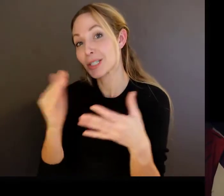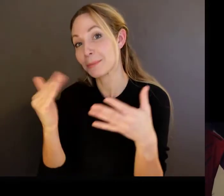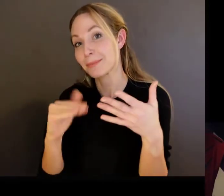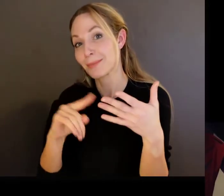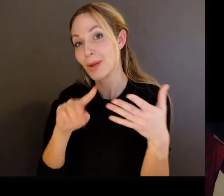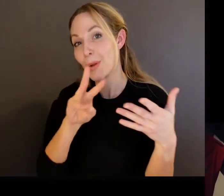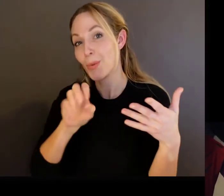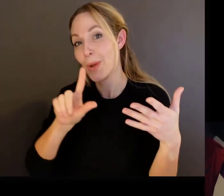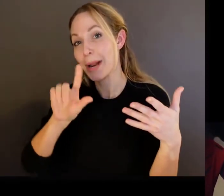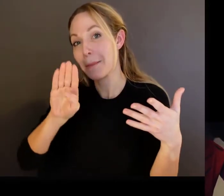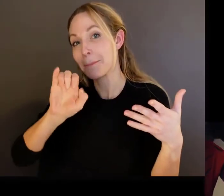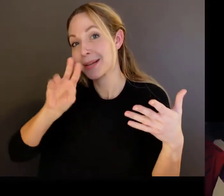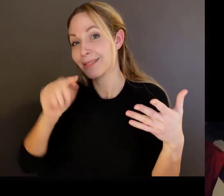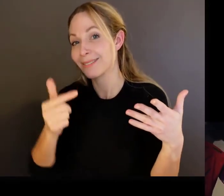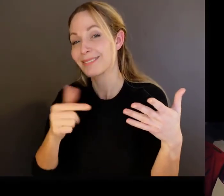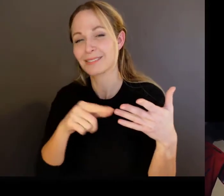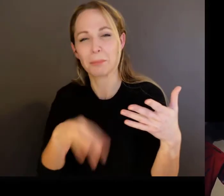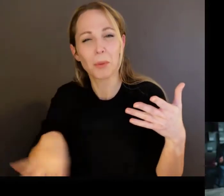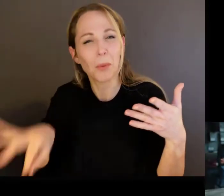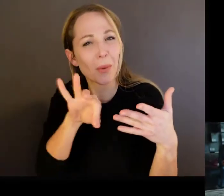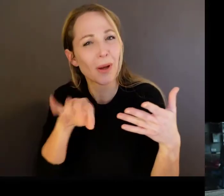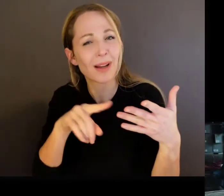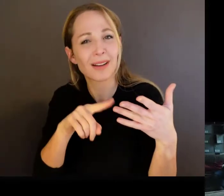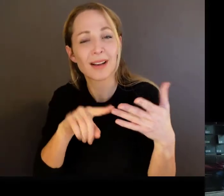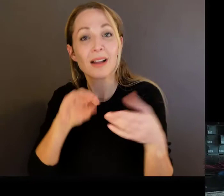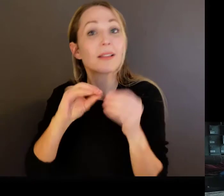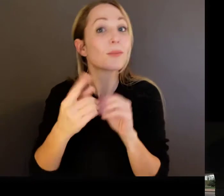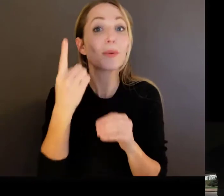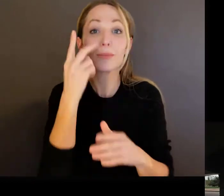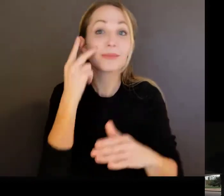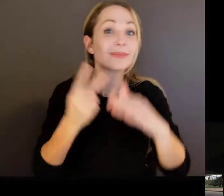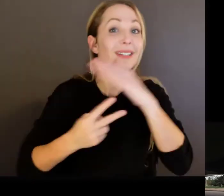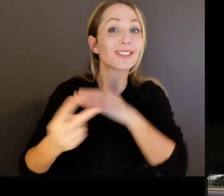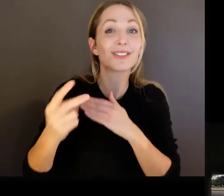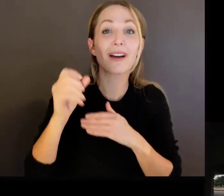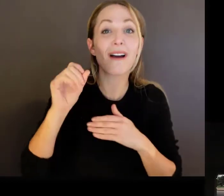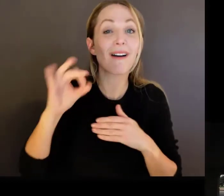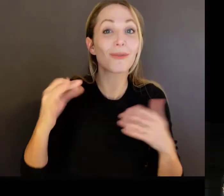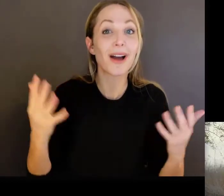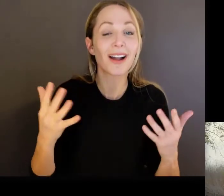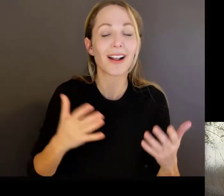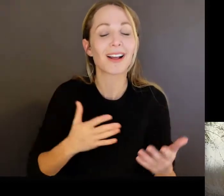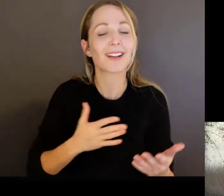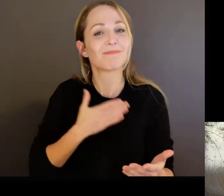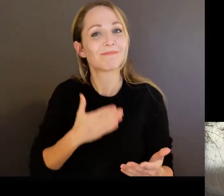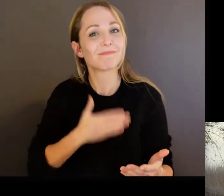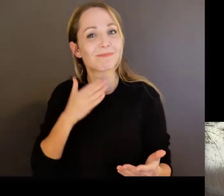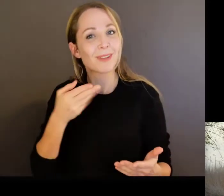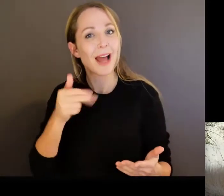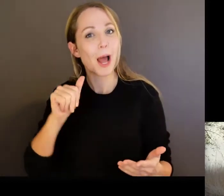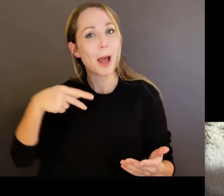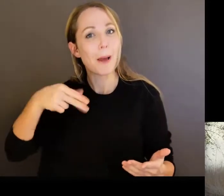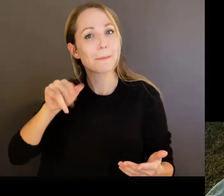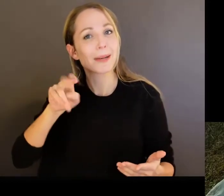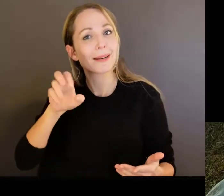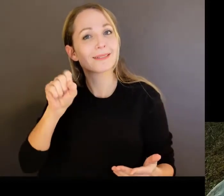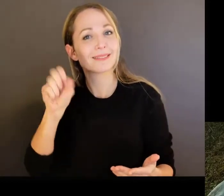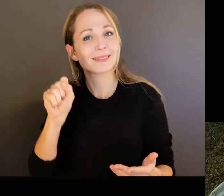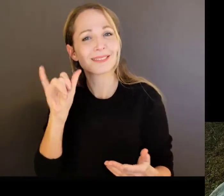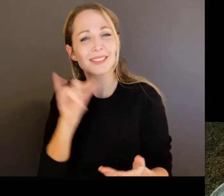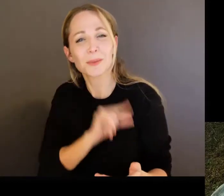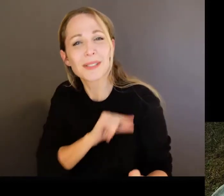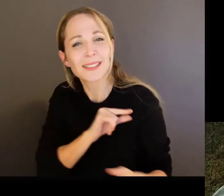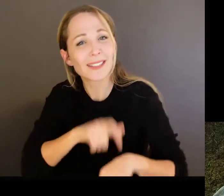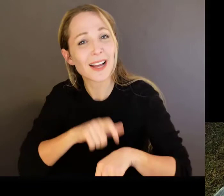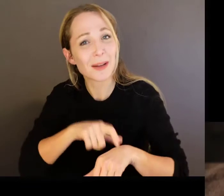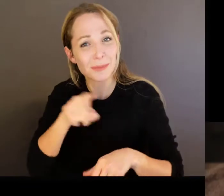Relational well-being is very important. The number one predictor of happiness is quality time we